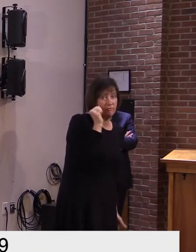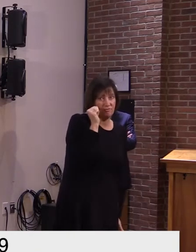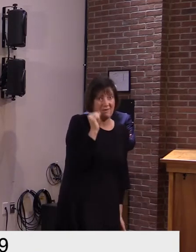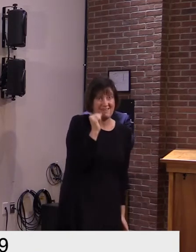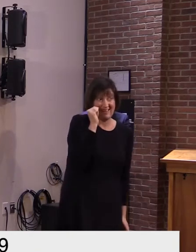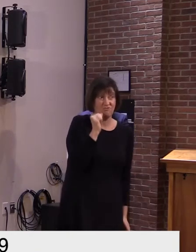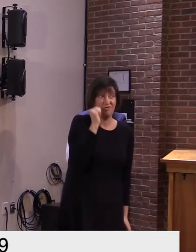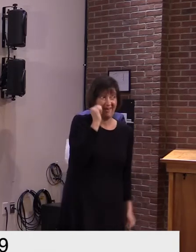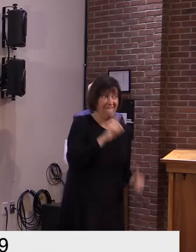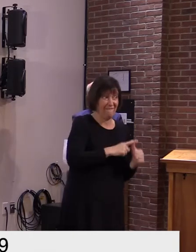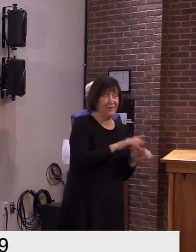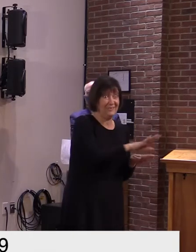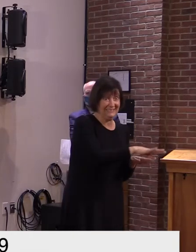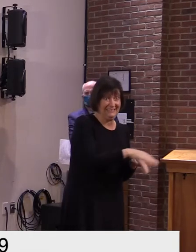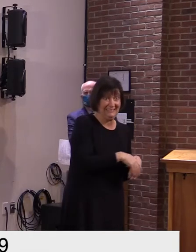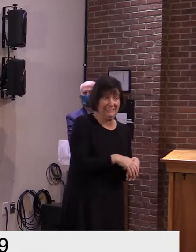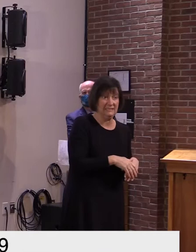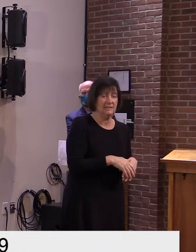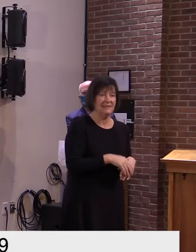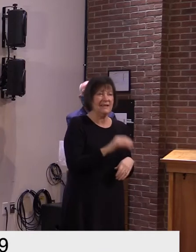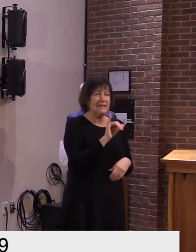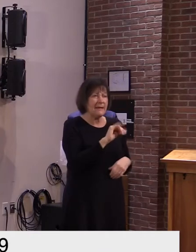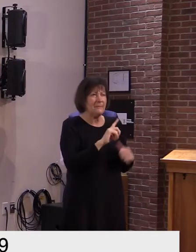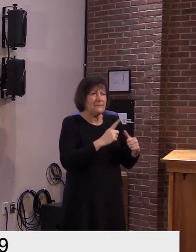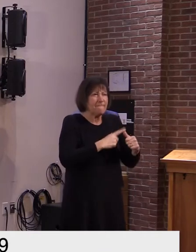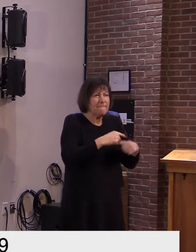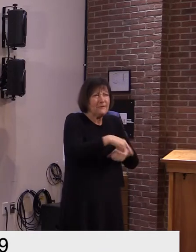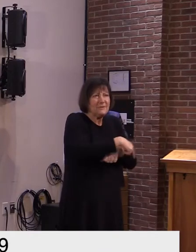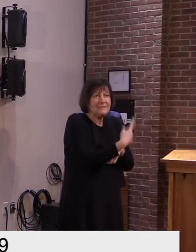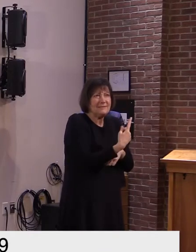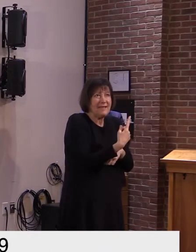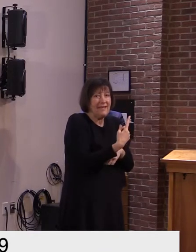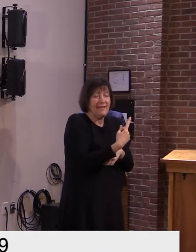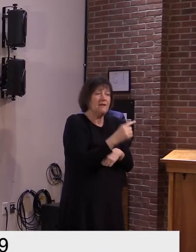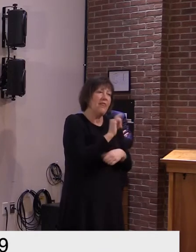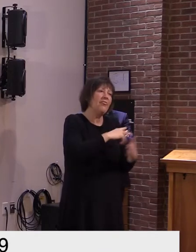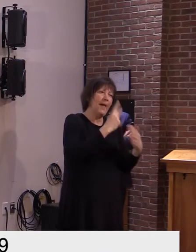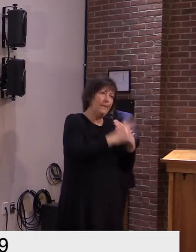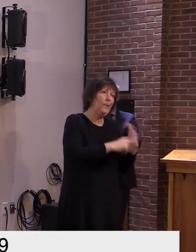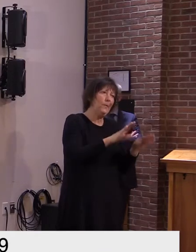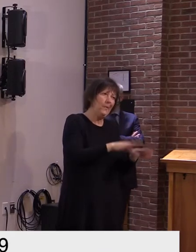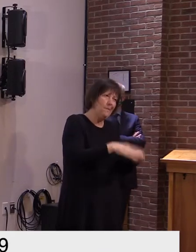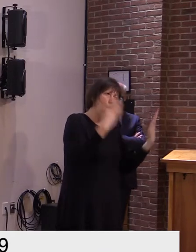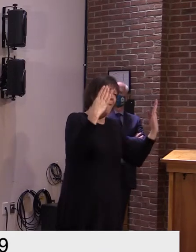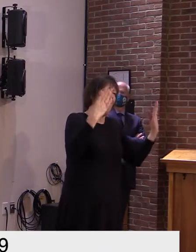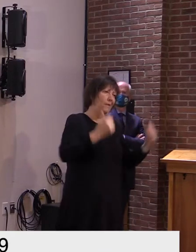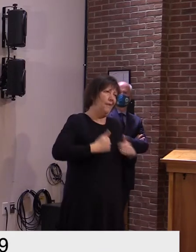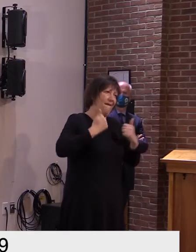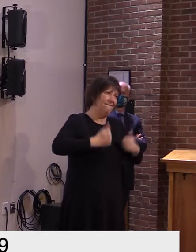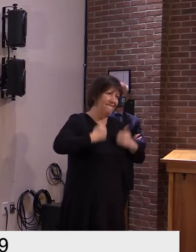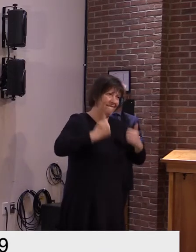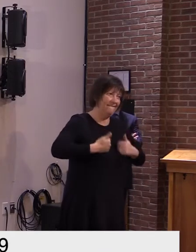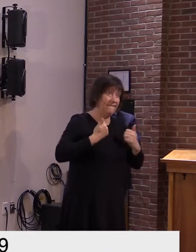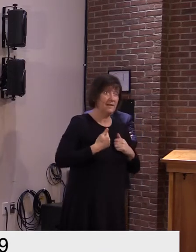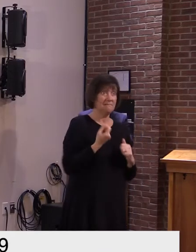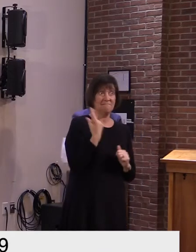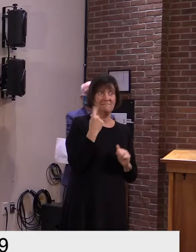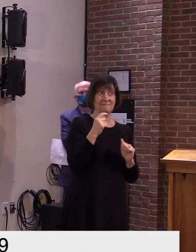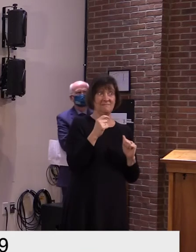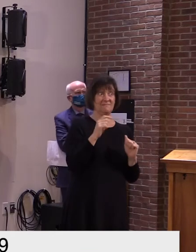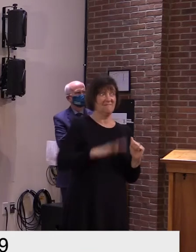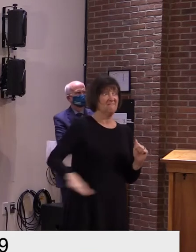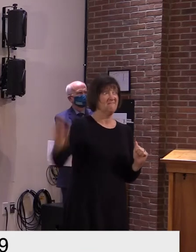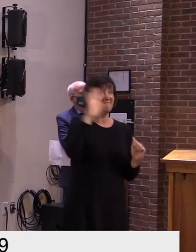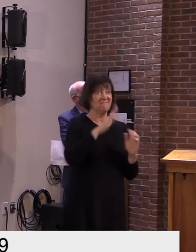yesterday, which is probably the first day that that program went into being. So Vermont is one of the first